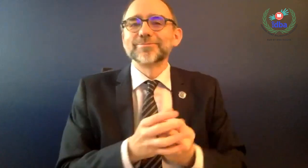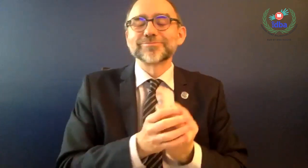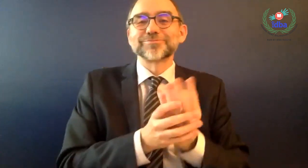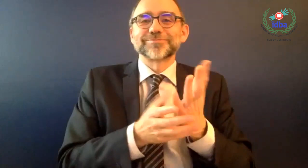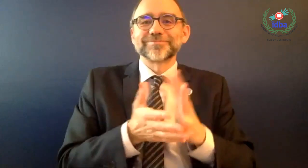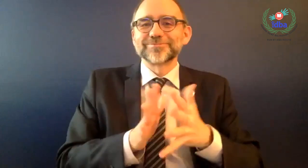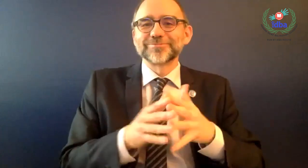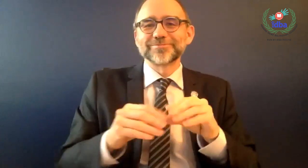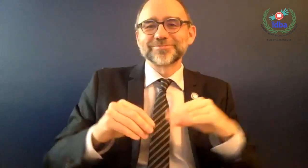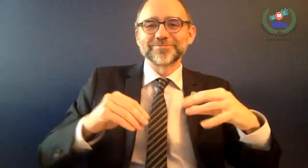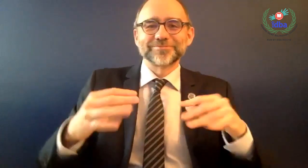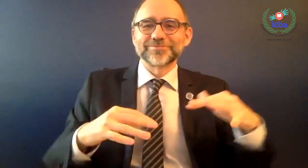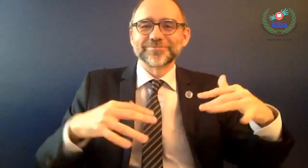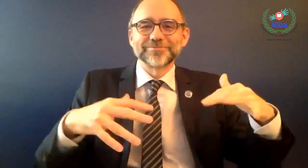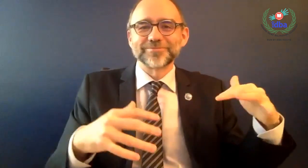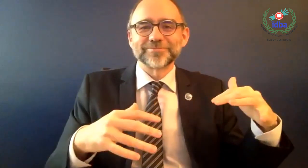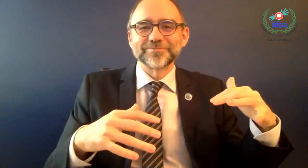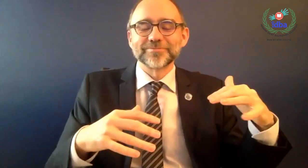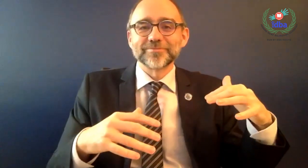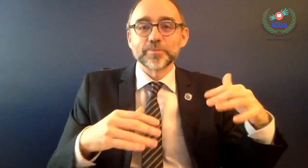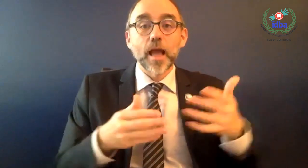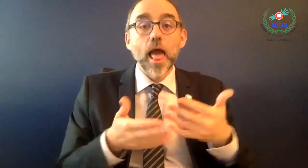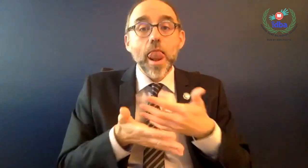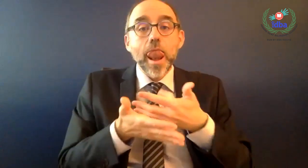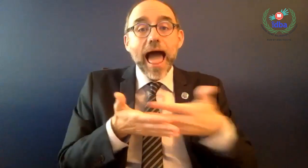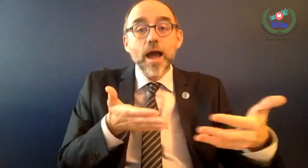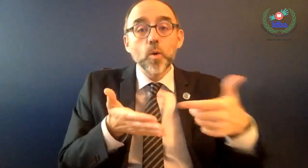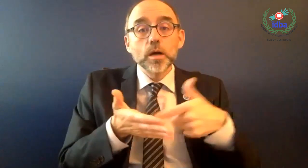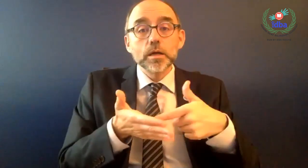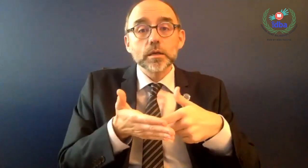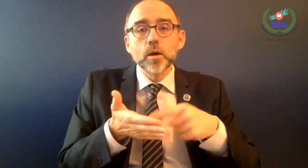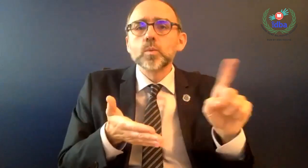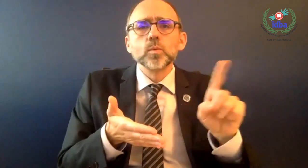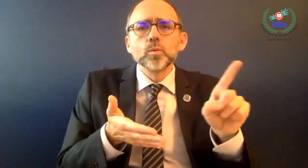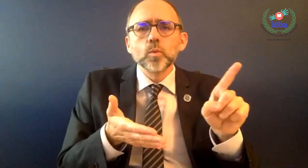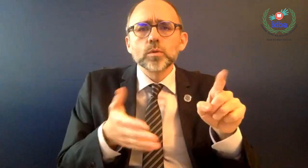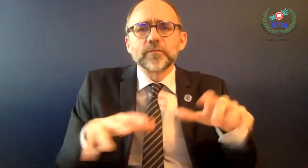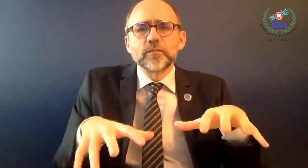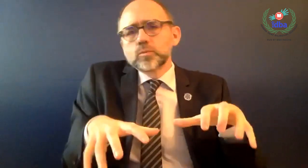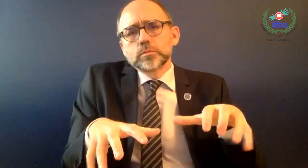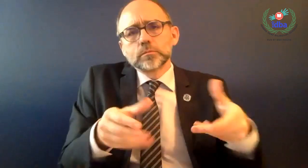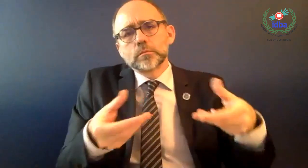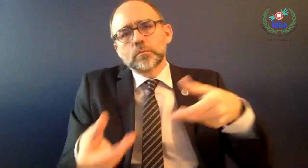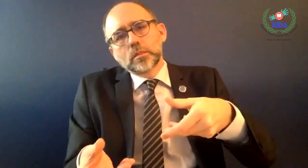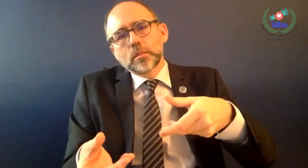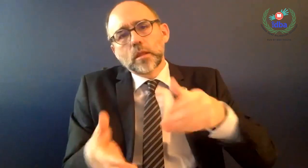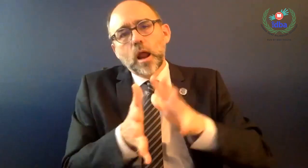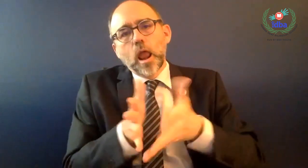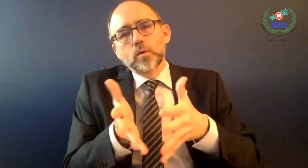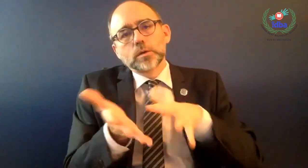word used by the young deaf people than the older deaf people. So language is not something fixed. It